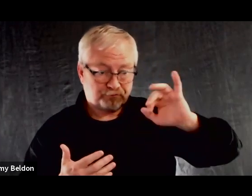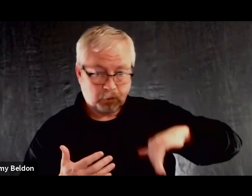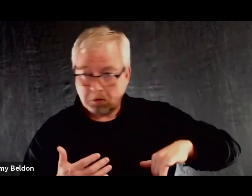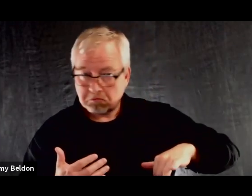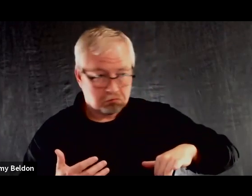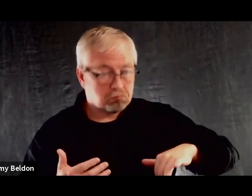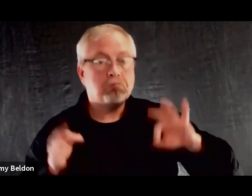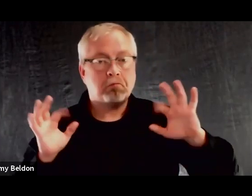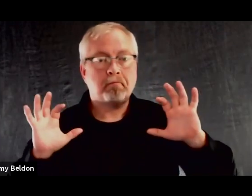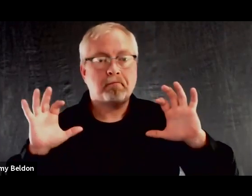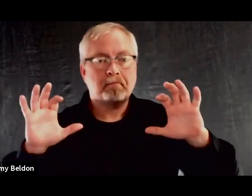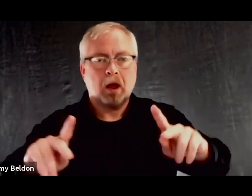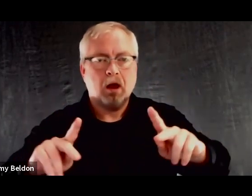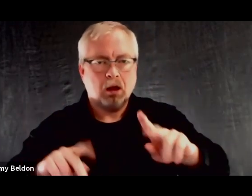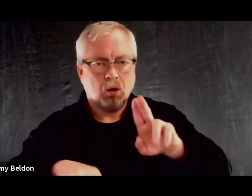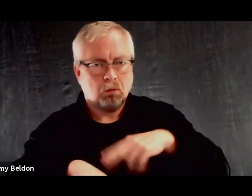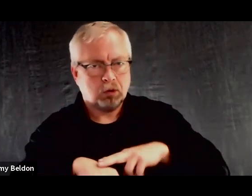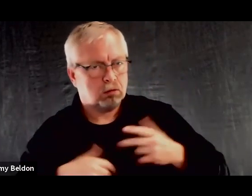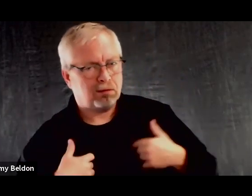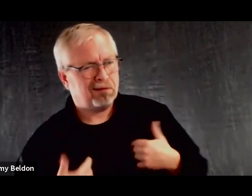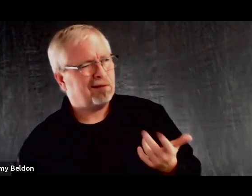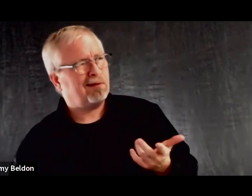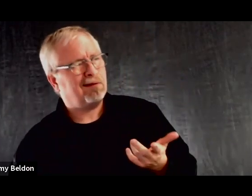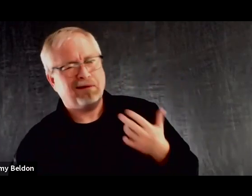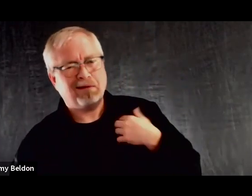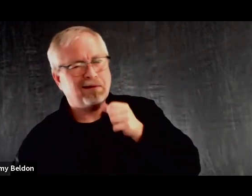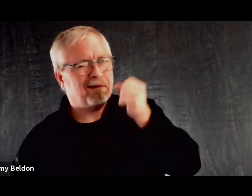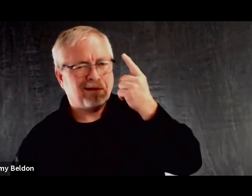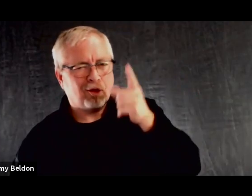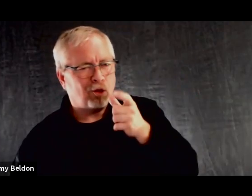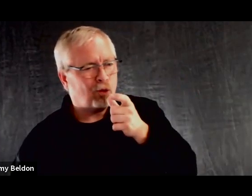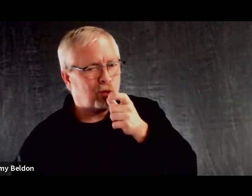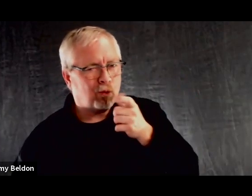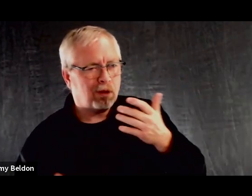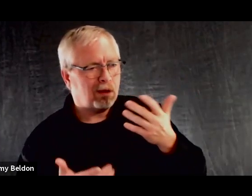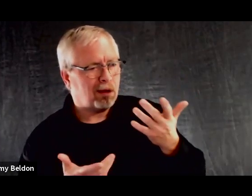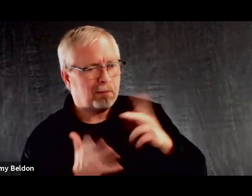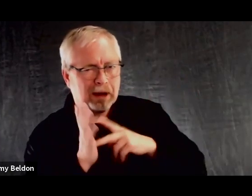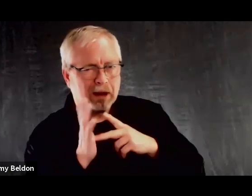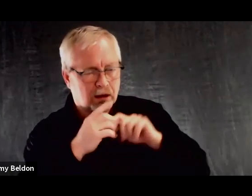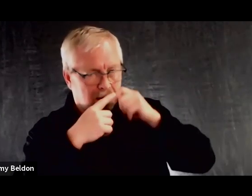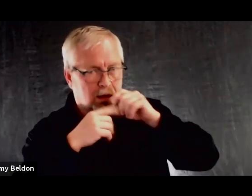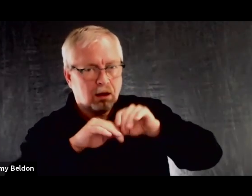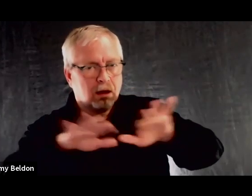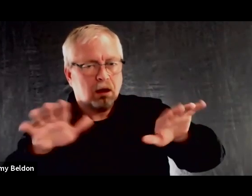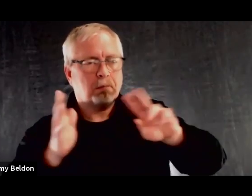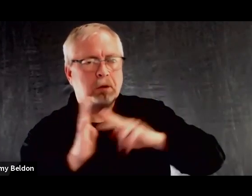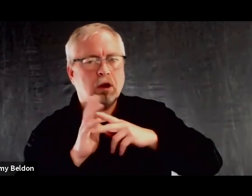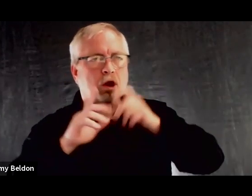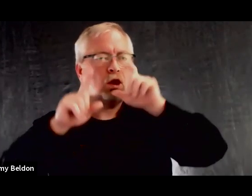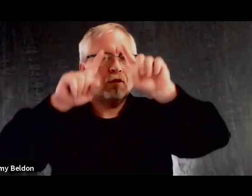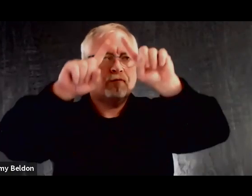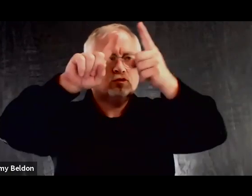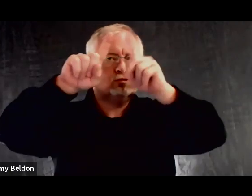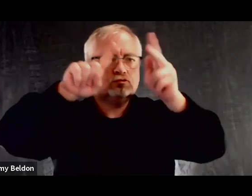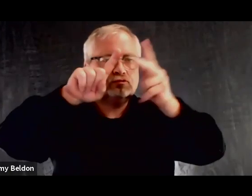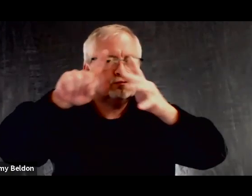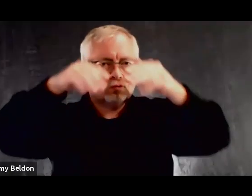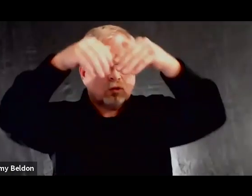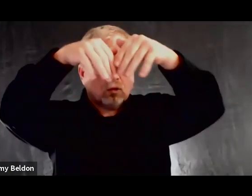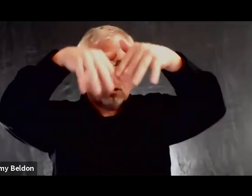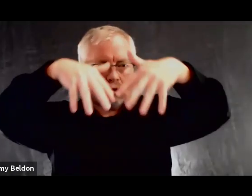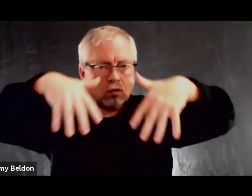just trying to figure out who stands where in the hierarchy of that, I guess. Thanks. Appreciate you. I